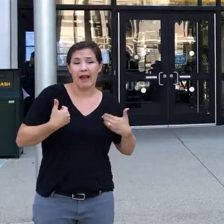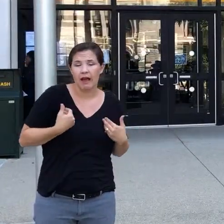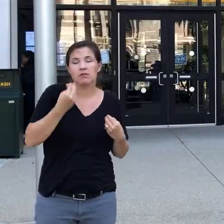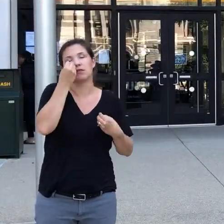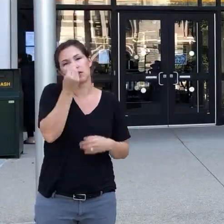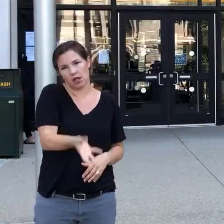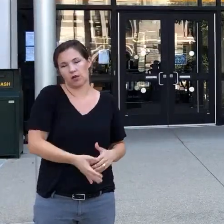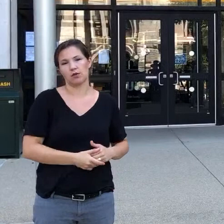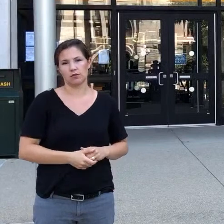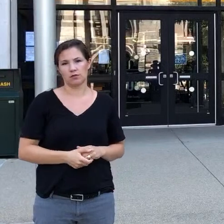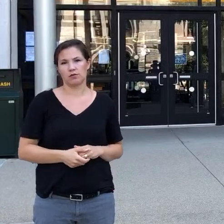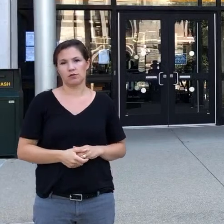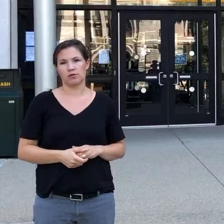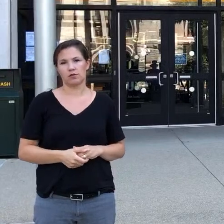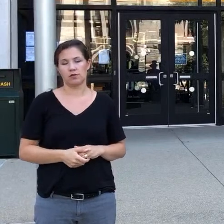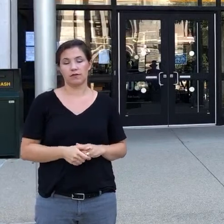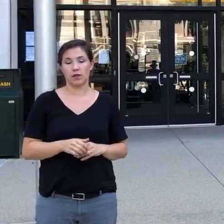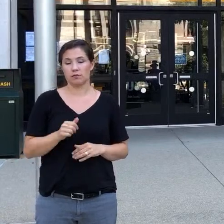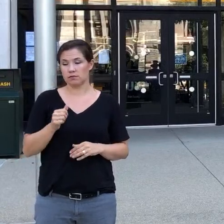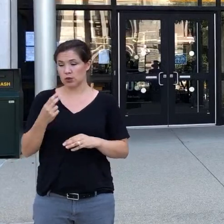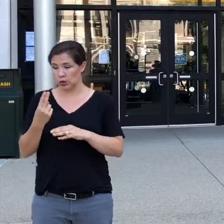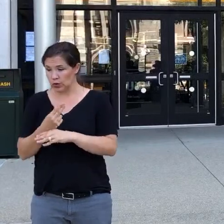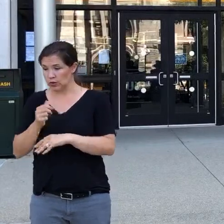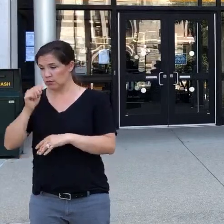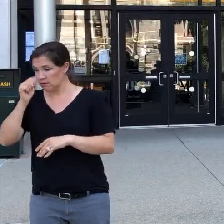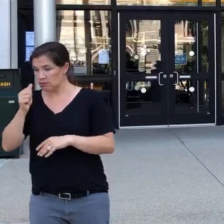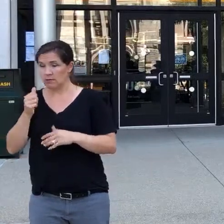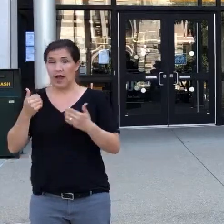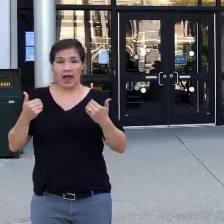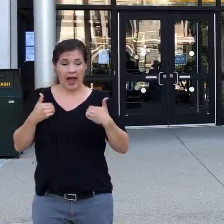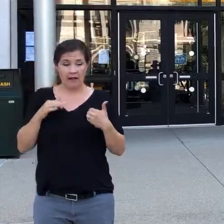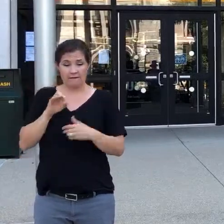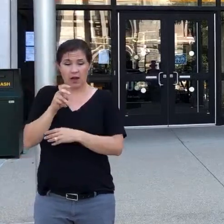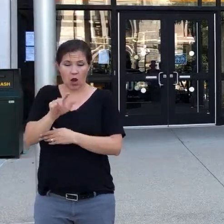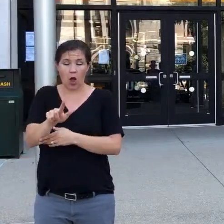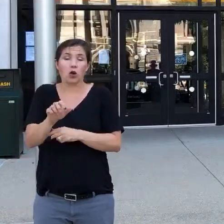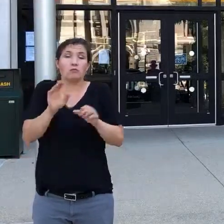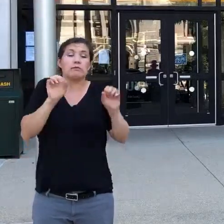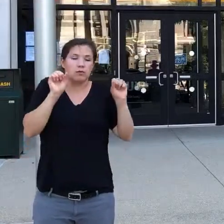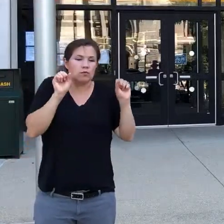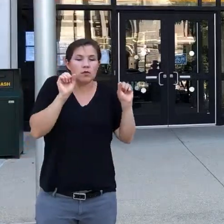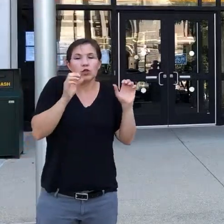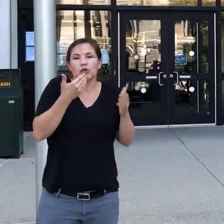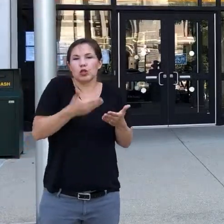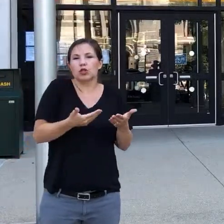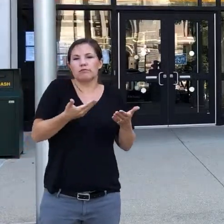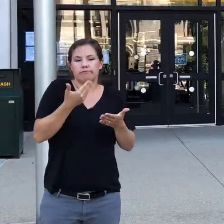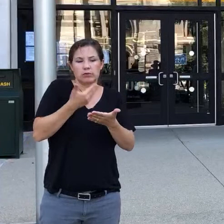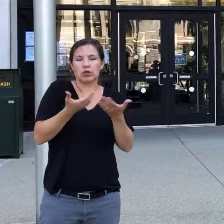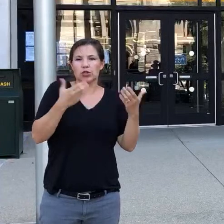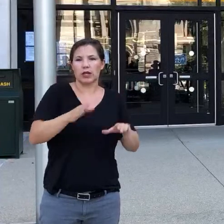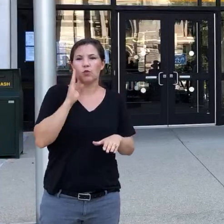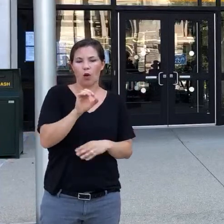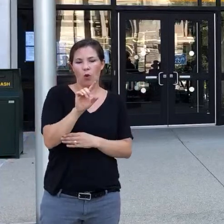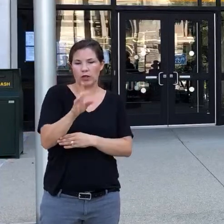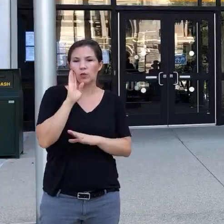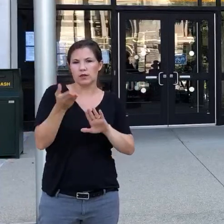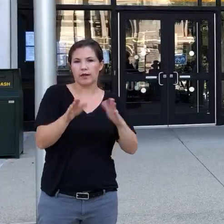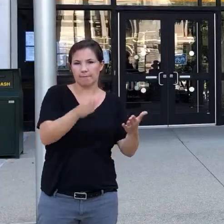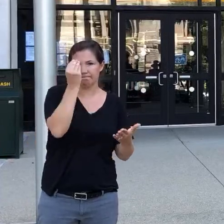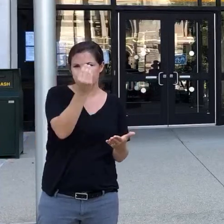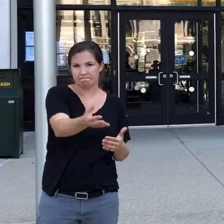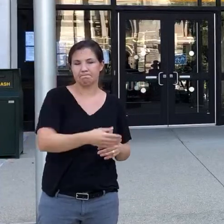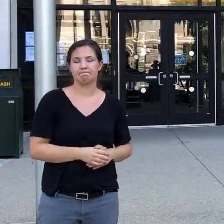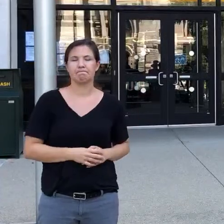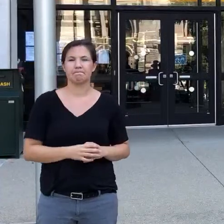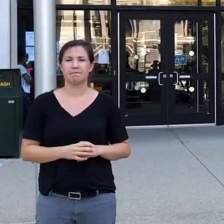account. If you take it and it's fentanyl in it, there's a very good chance you're going to overdose and die. We want people to understand that this is serious